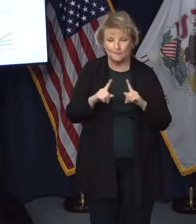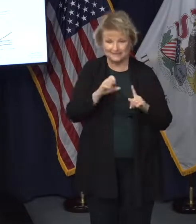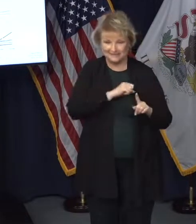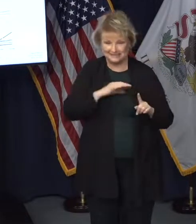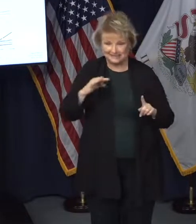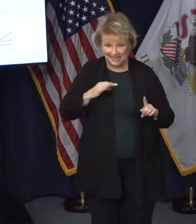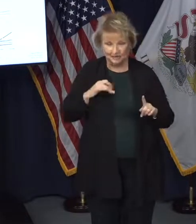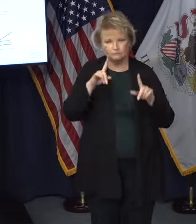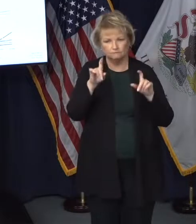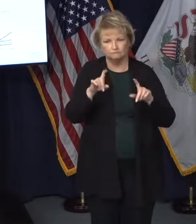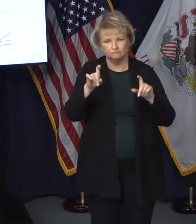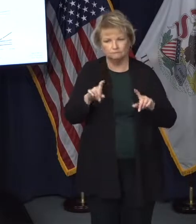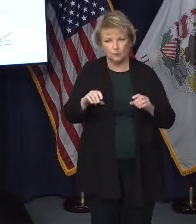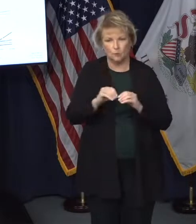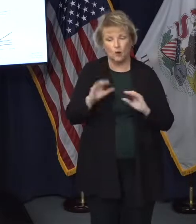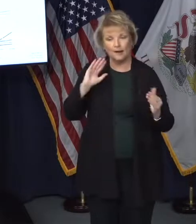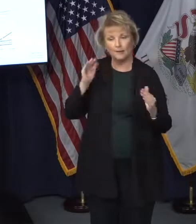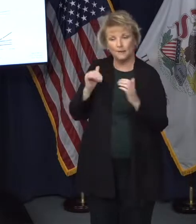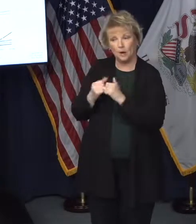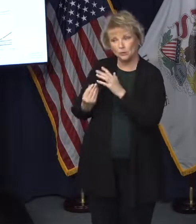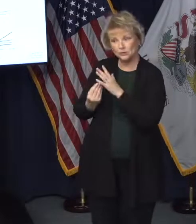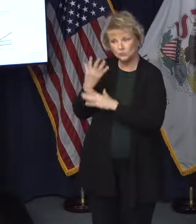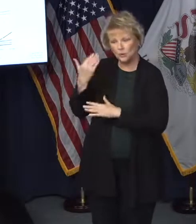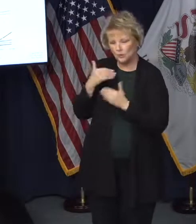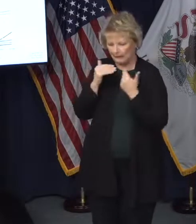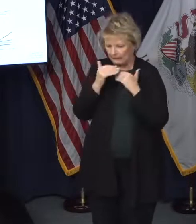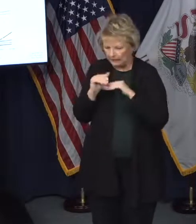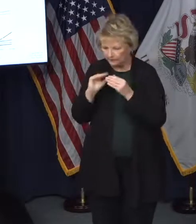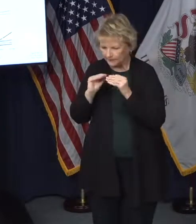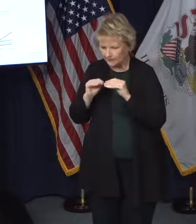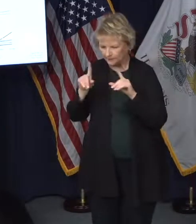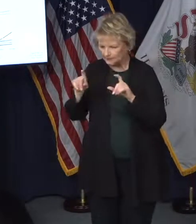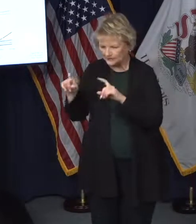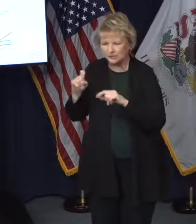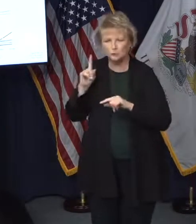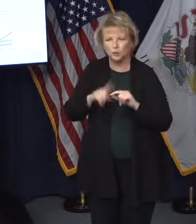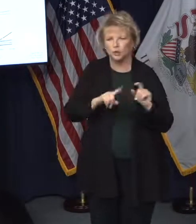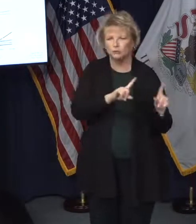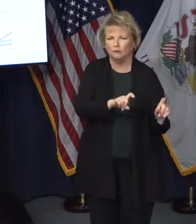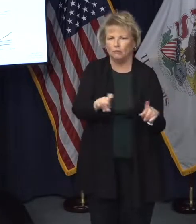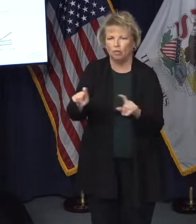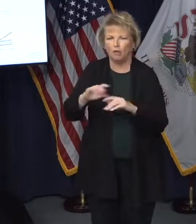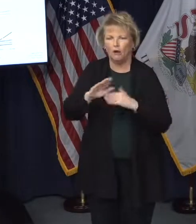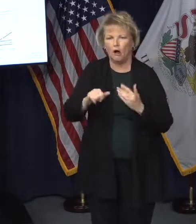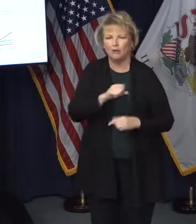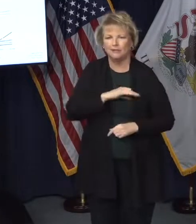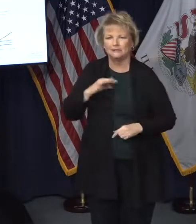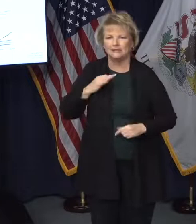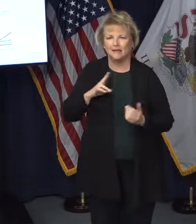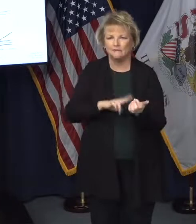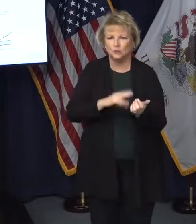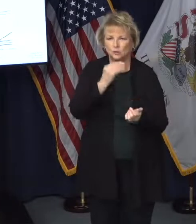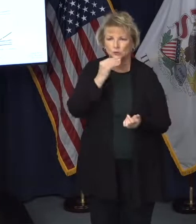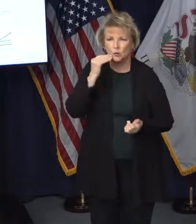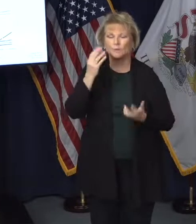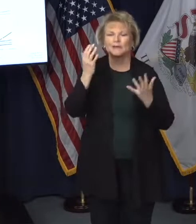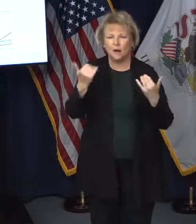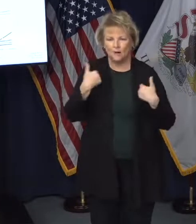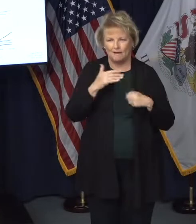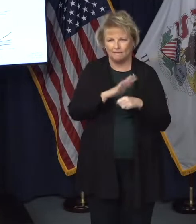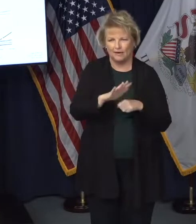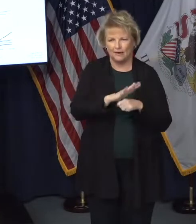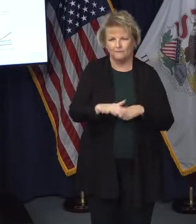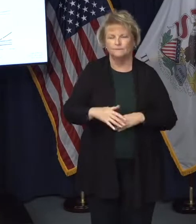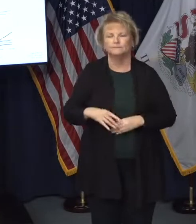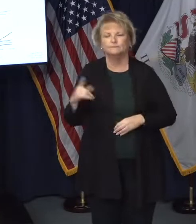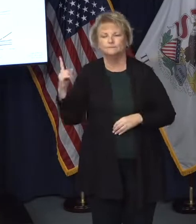in particular. Back in the spring, we only had a limited number of tests and couldn't test every staff person on a regular basis. Now we do. Hannah